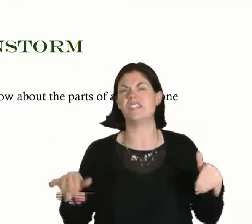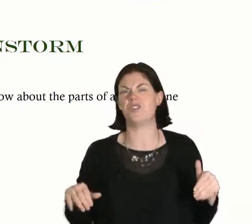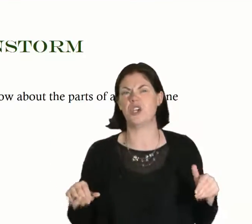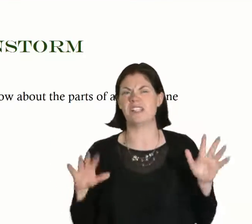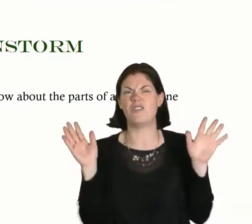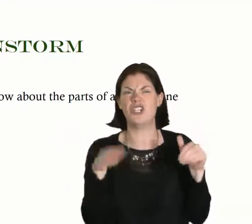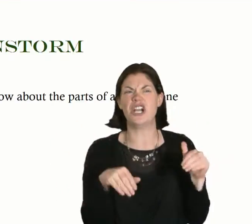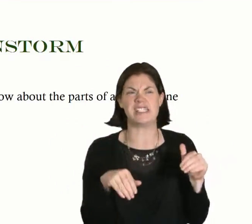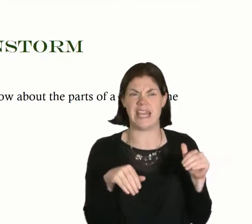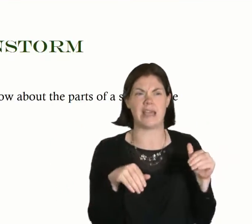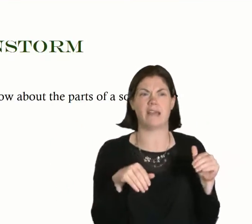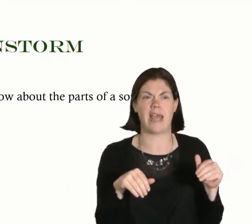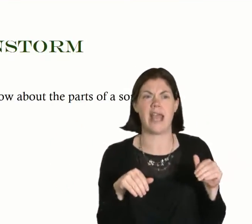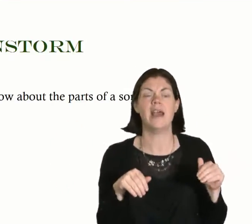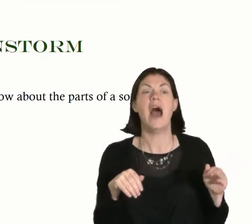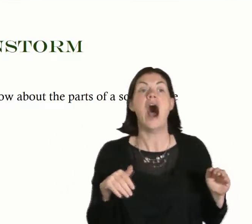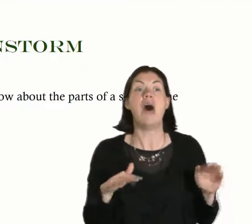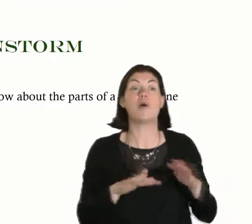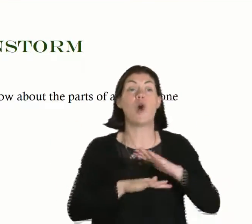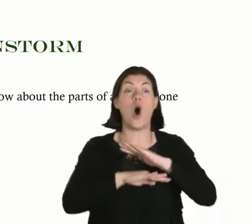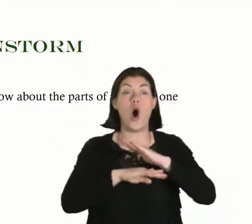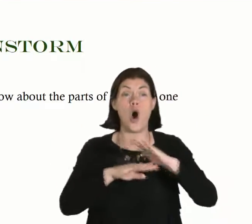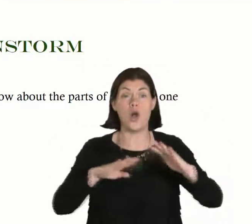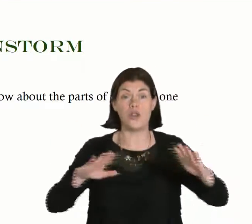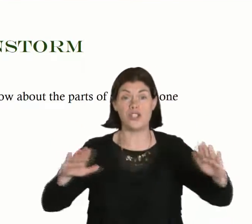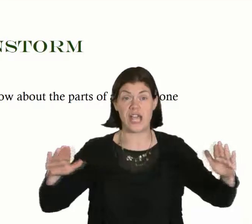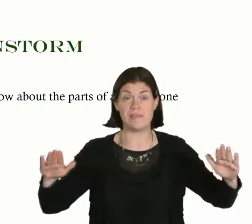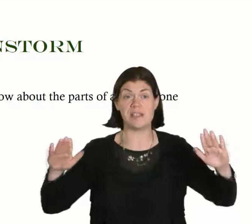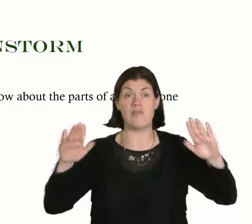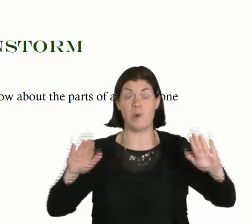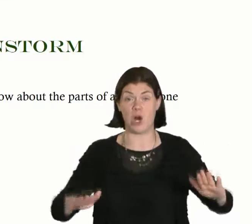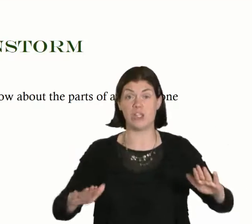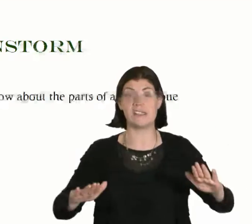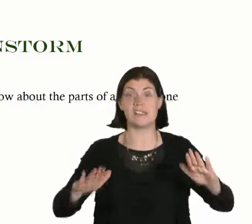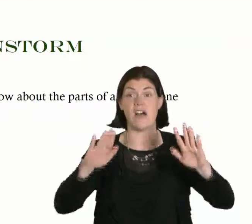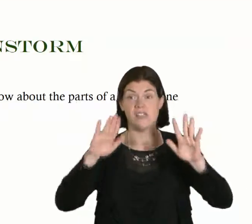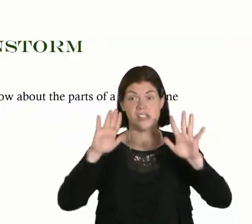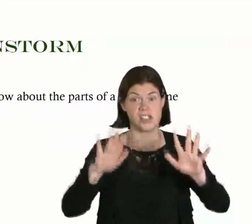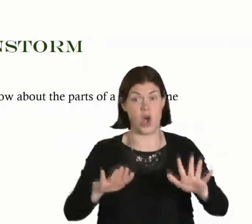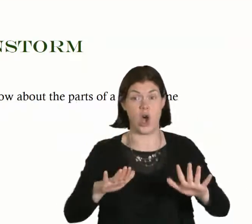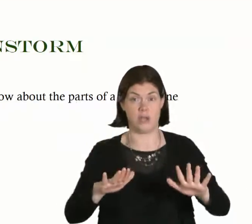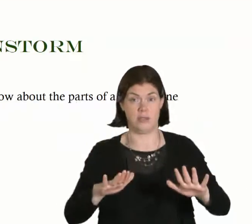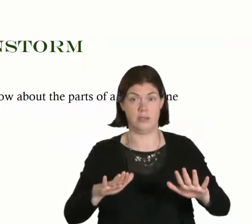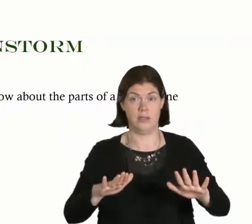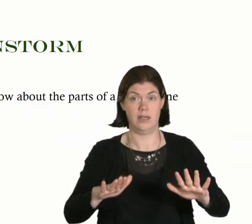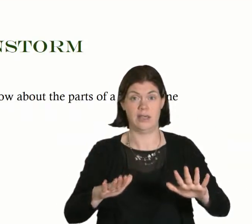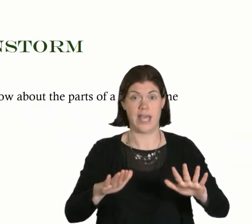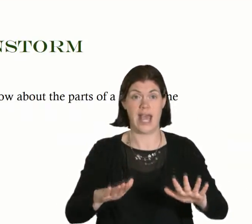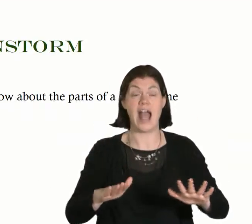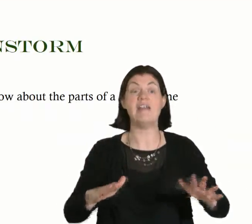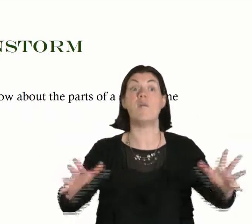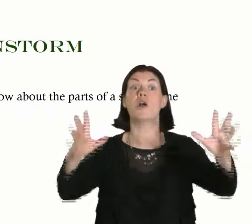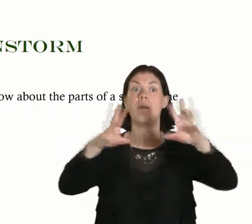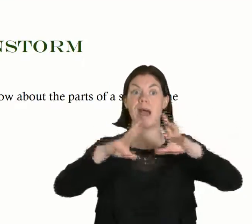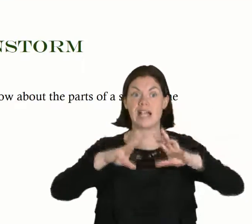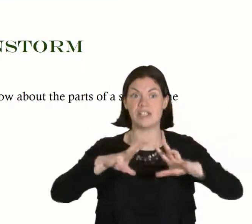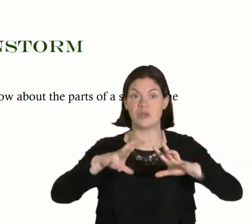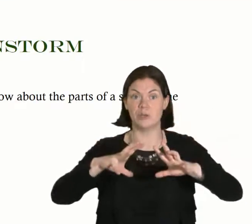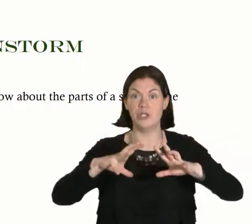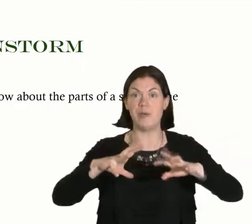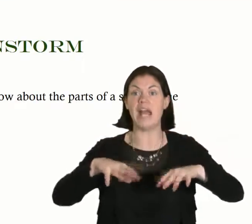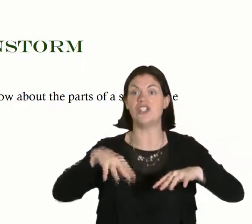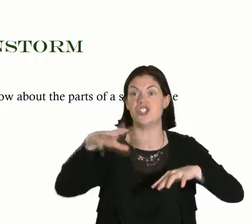is easiest for you guys, however you guys think, okay, about all the types of parts of a song, okay? And then we'll come